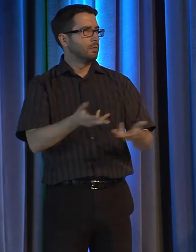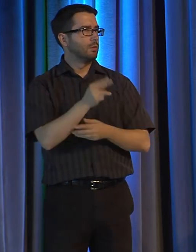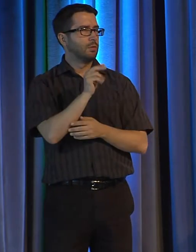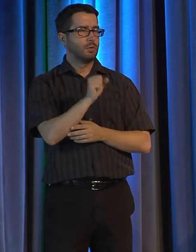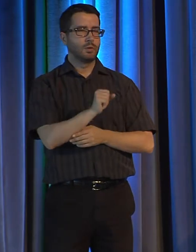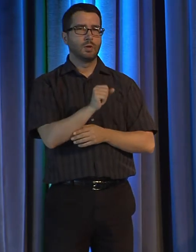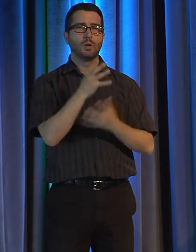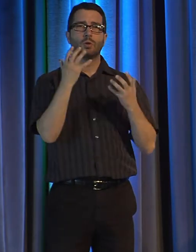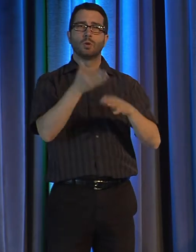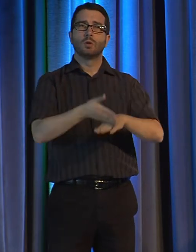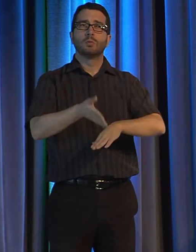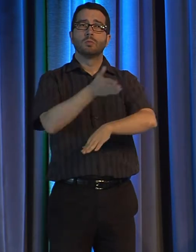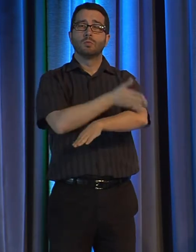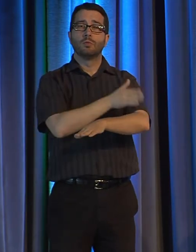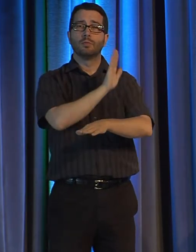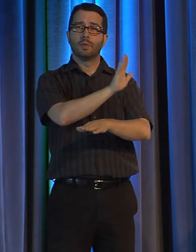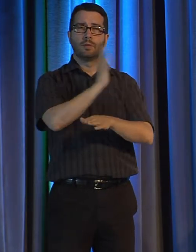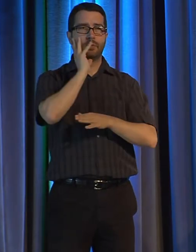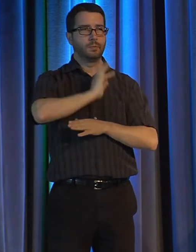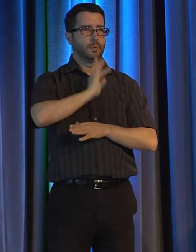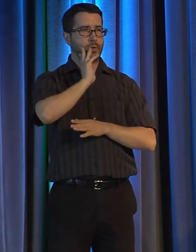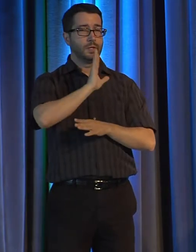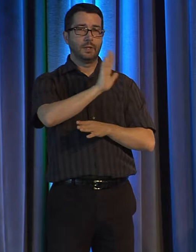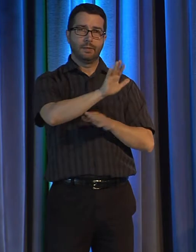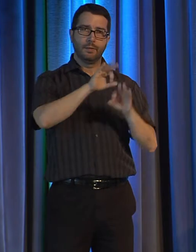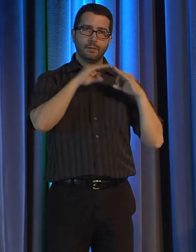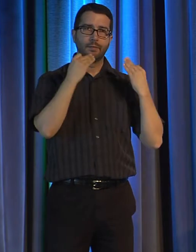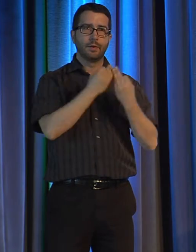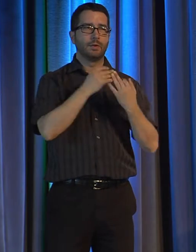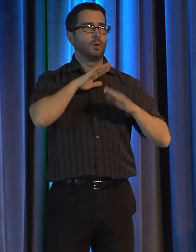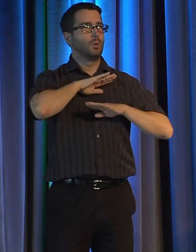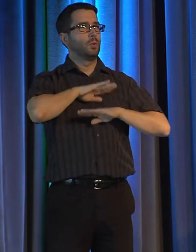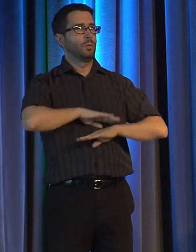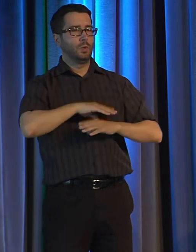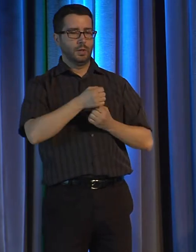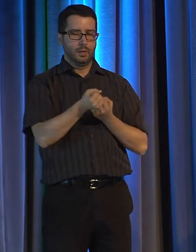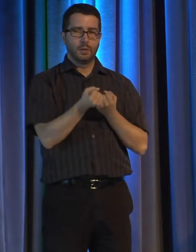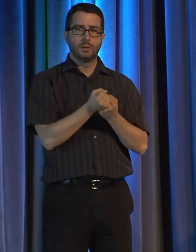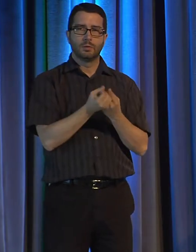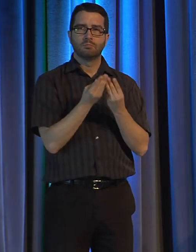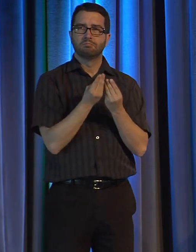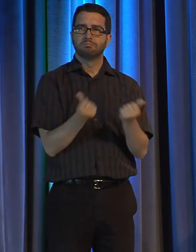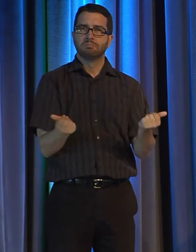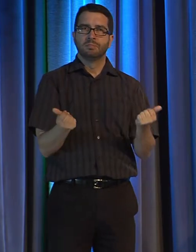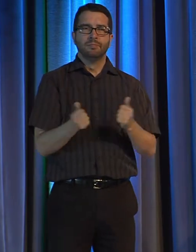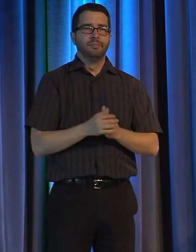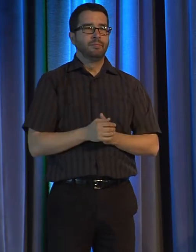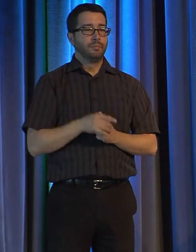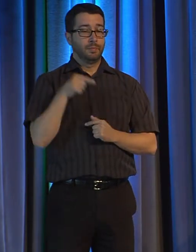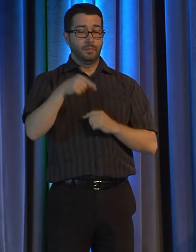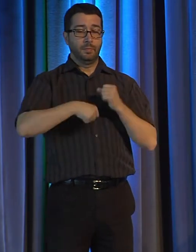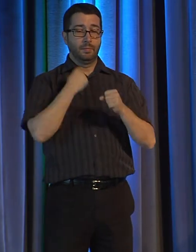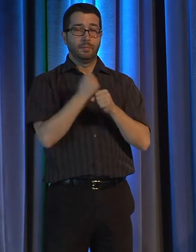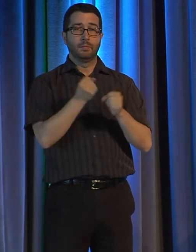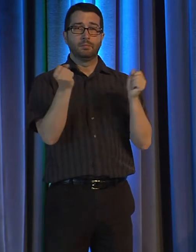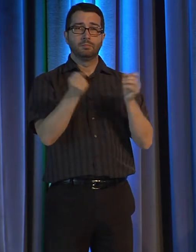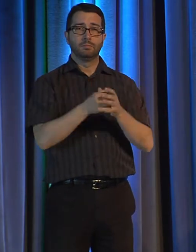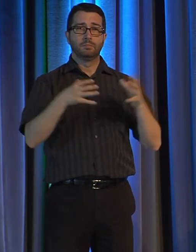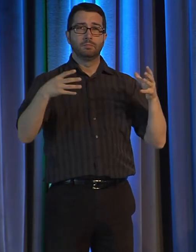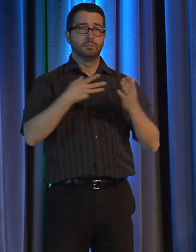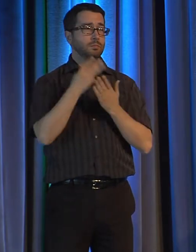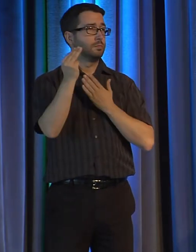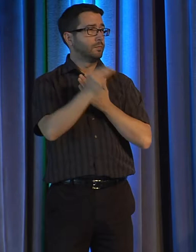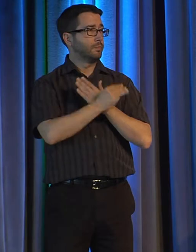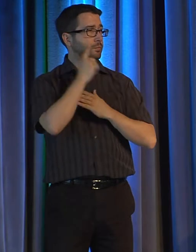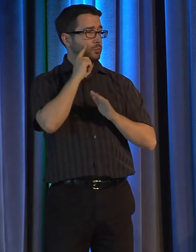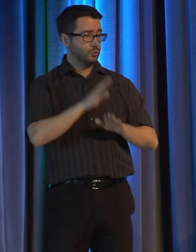and their families while helping to support their road to wellness and recovery. This year, we expanded community-based programs for